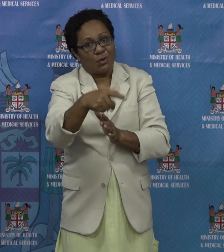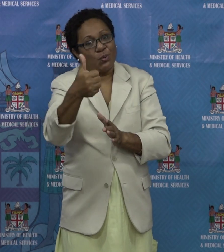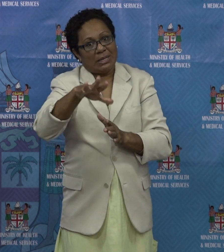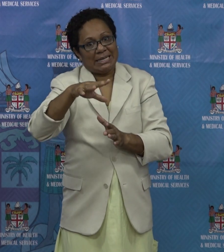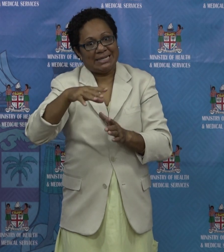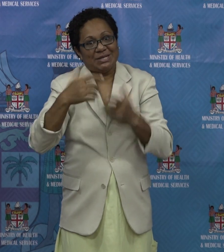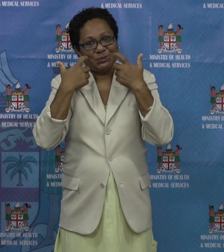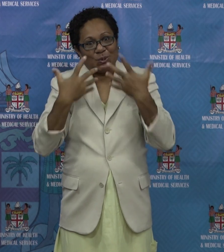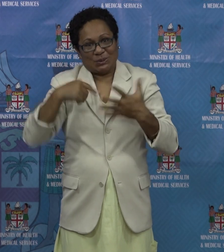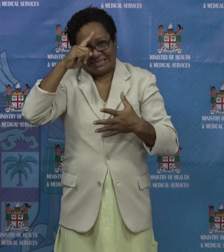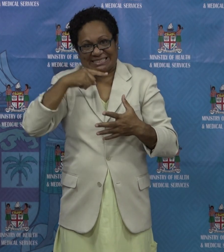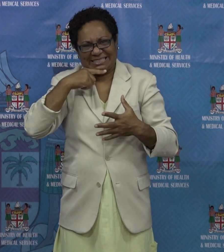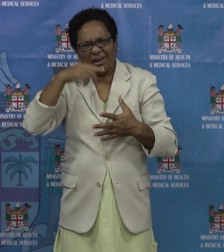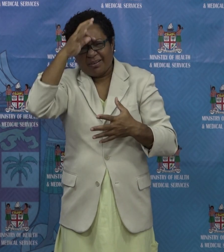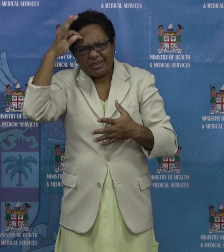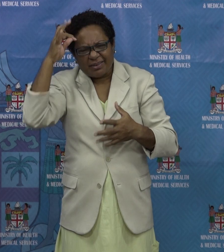sick.